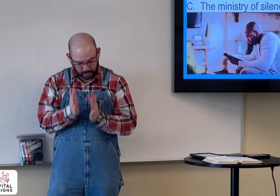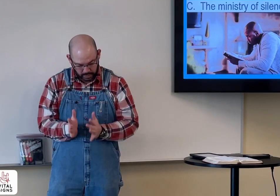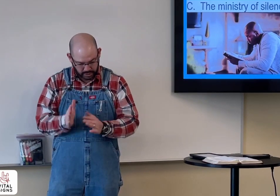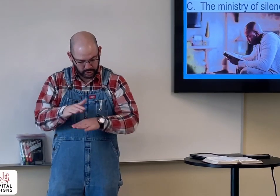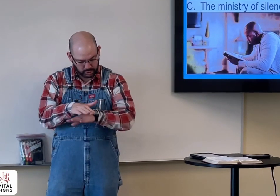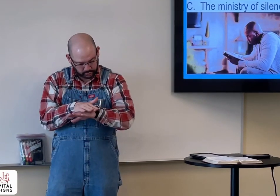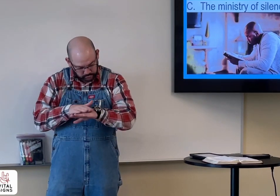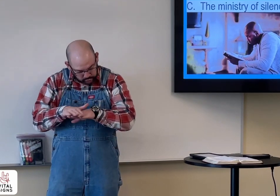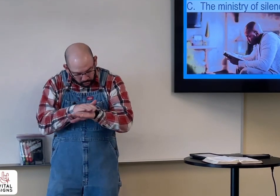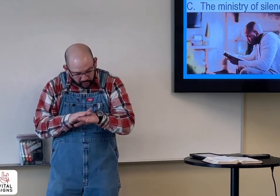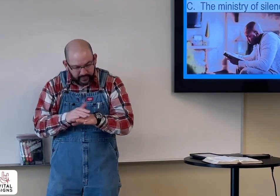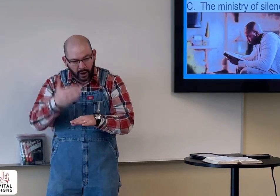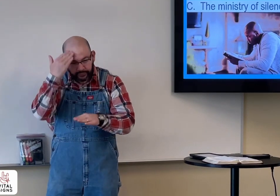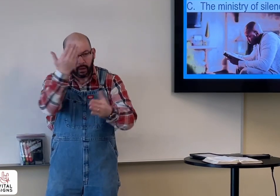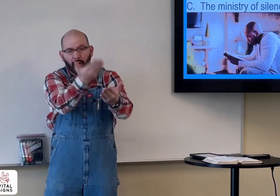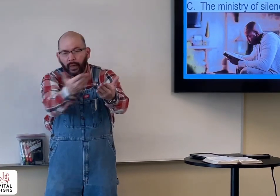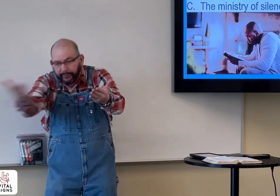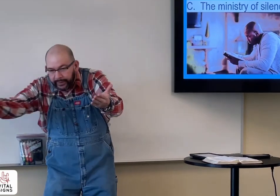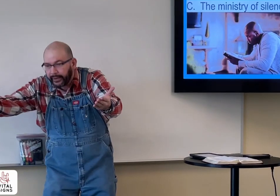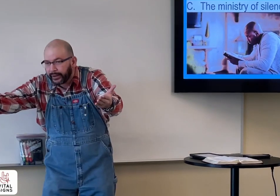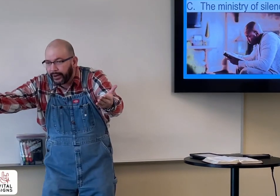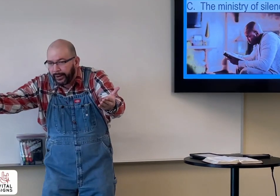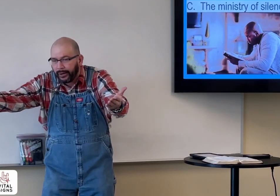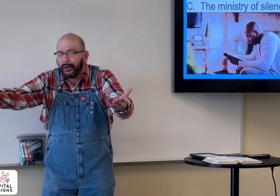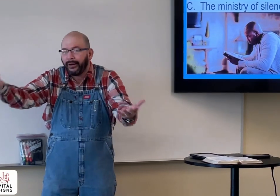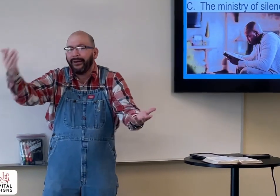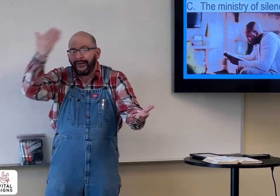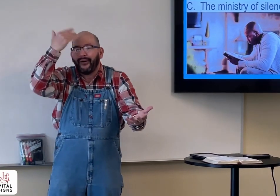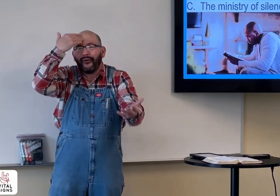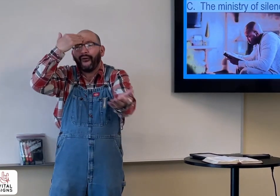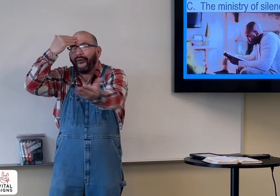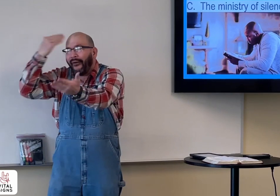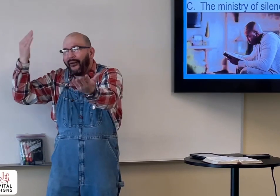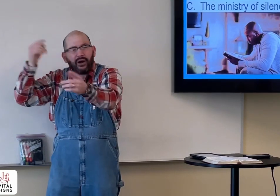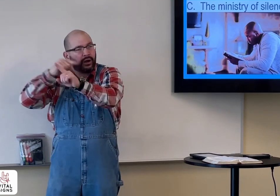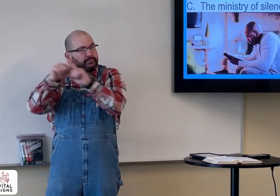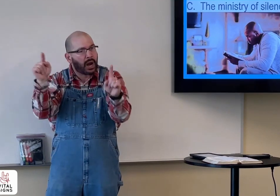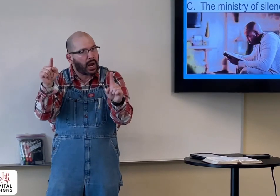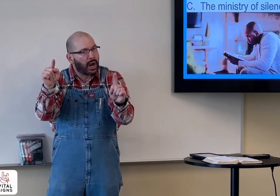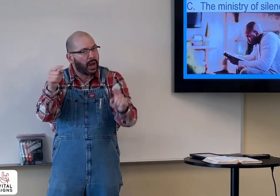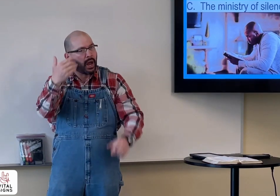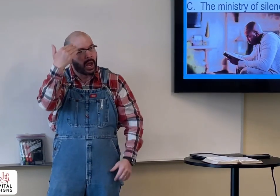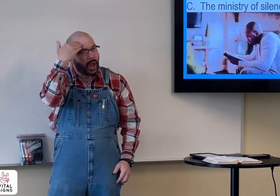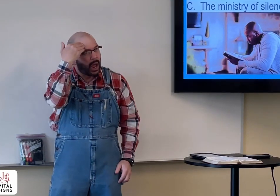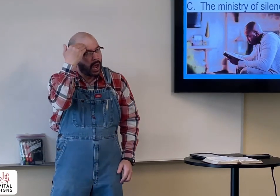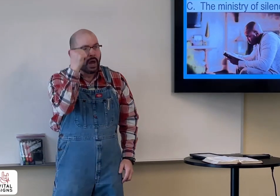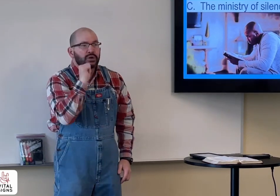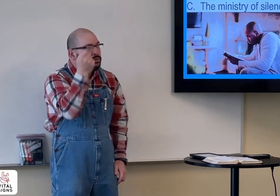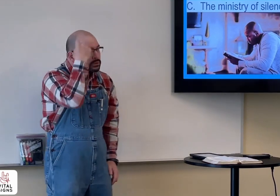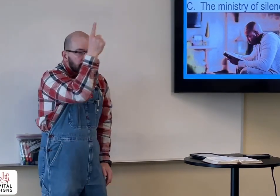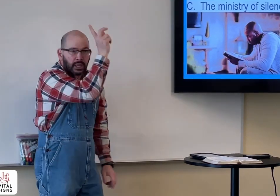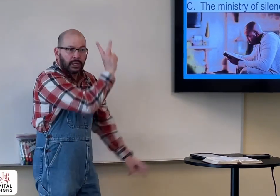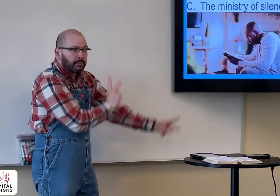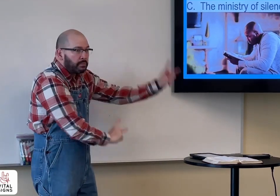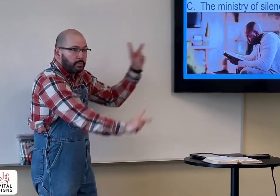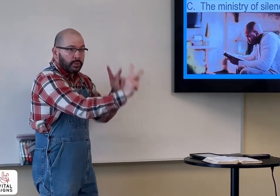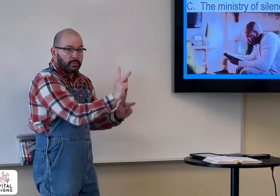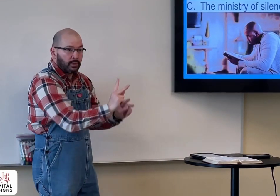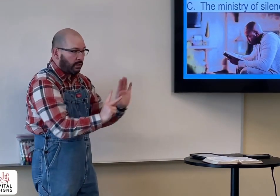If I'm a Christian, a surface Christian, I know all these things that are happening, you know, all the politics and everything like that, that